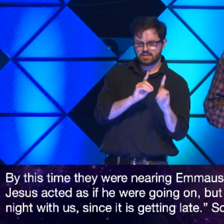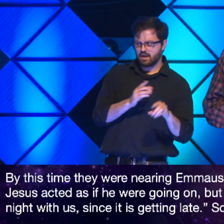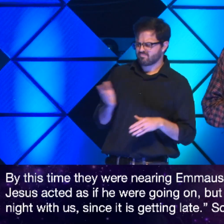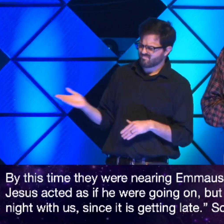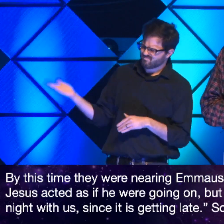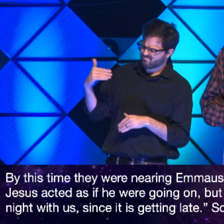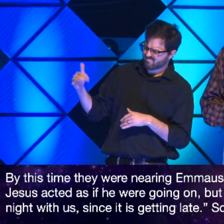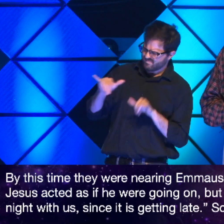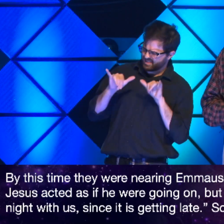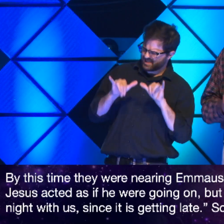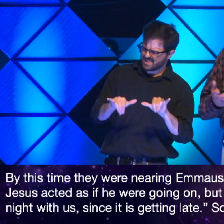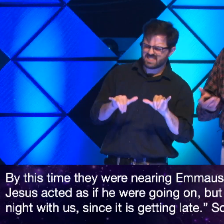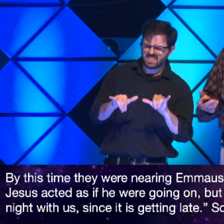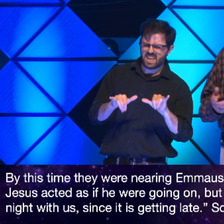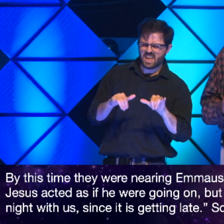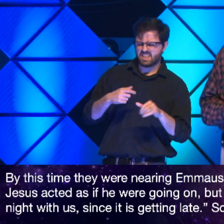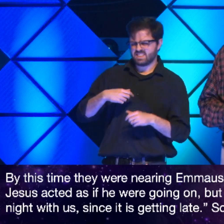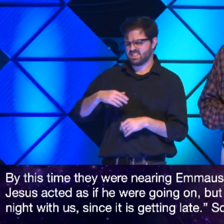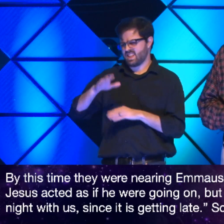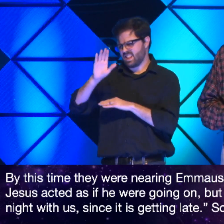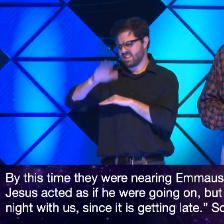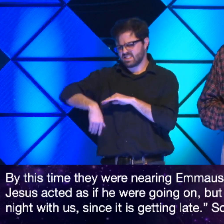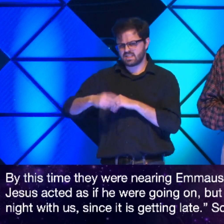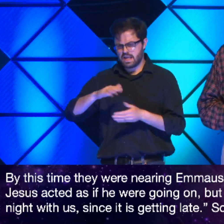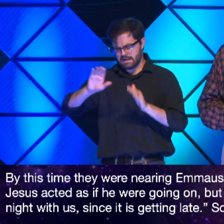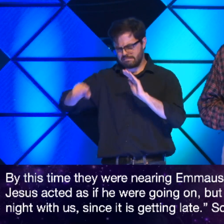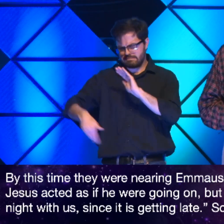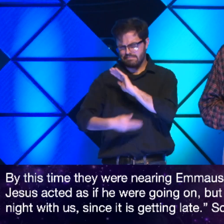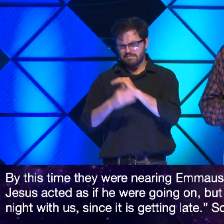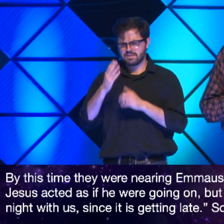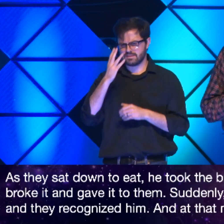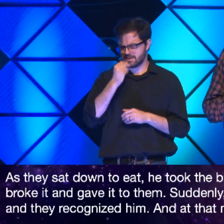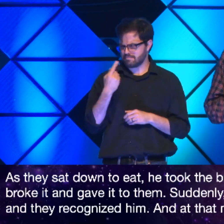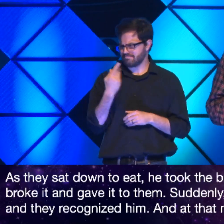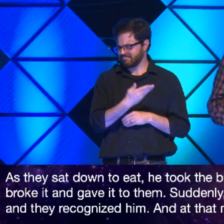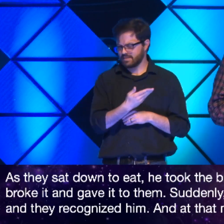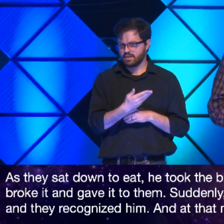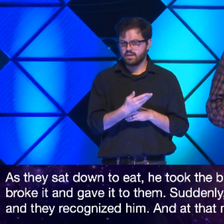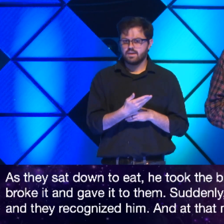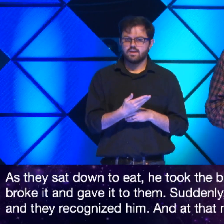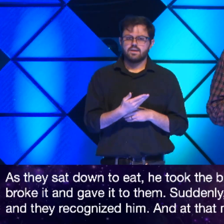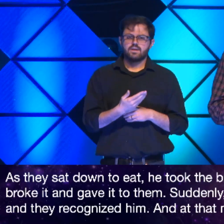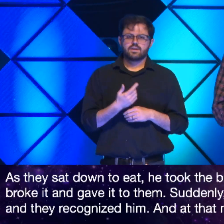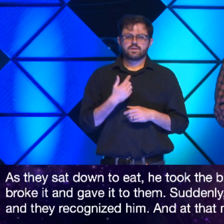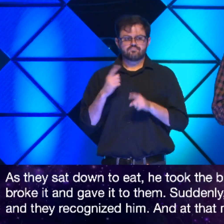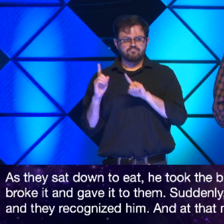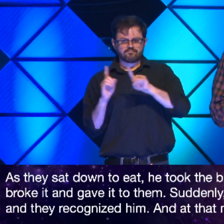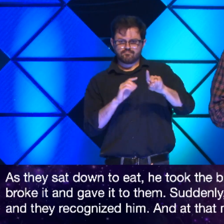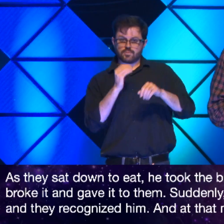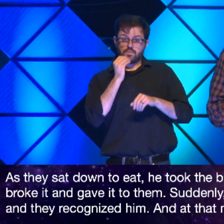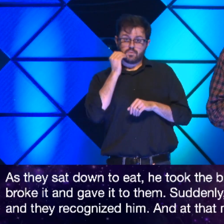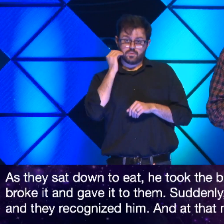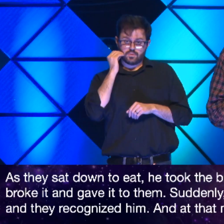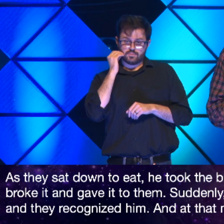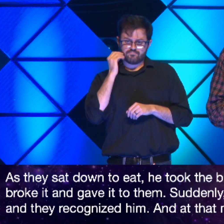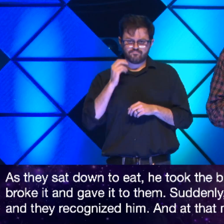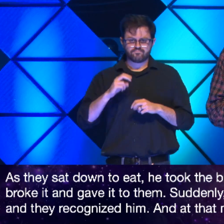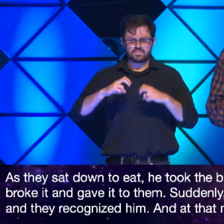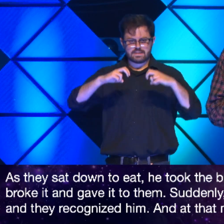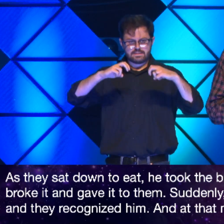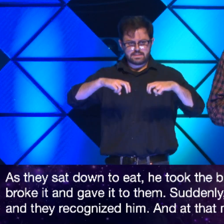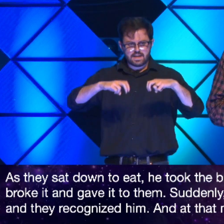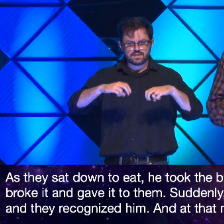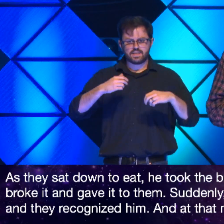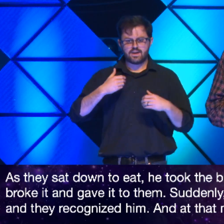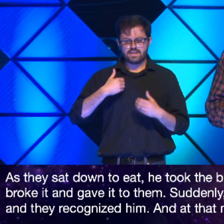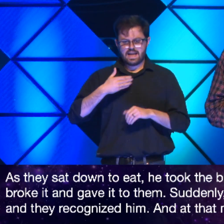late." So he went home with them. As they sat down to eat, he took the bread